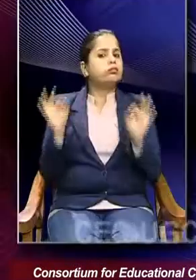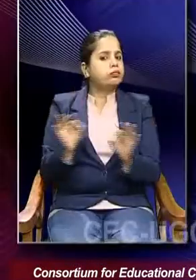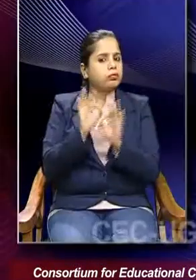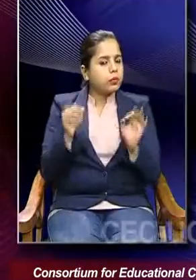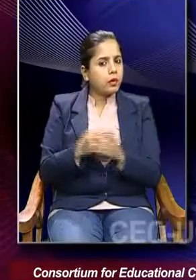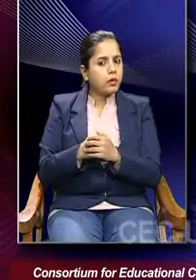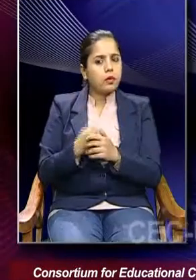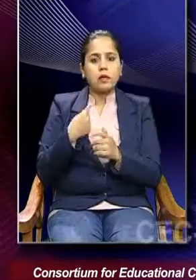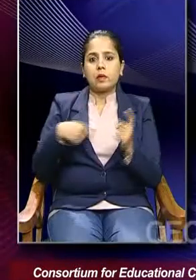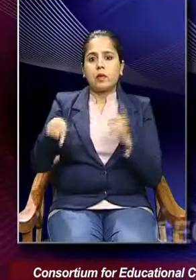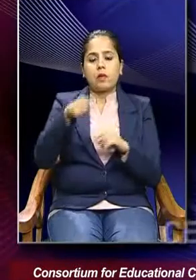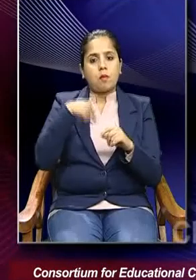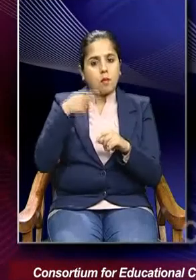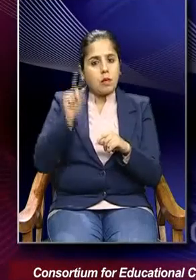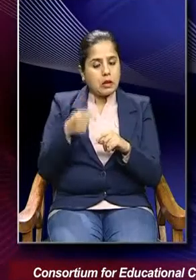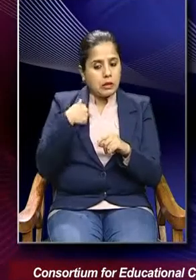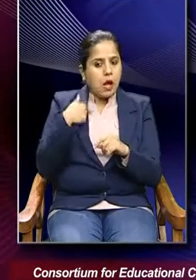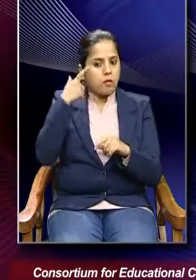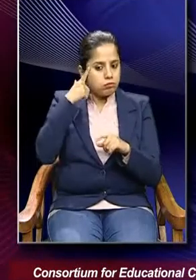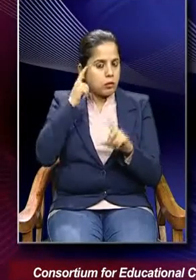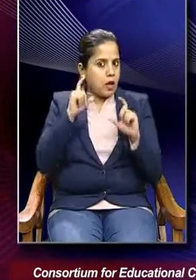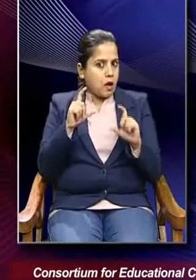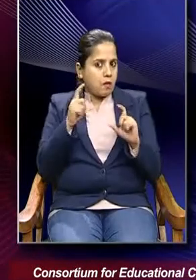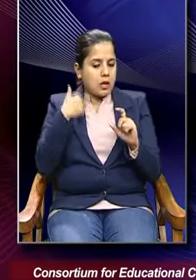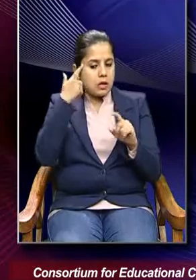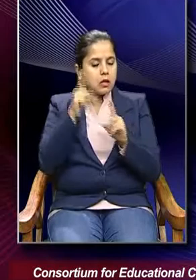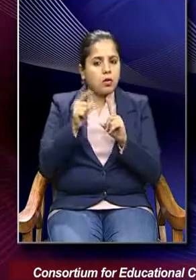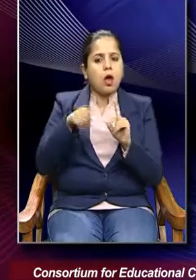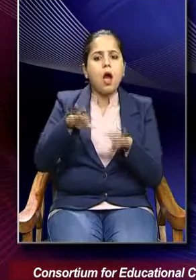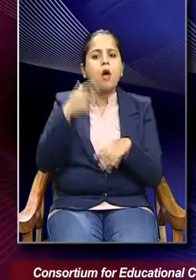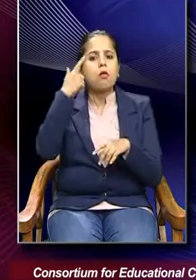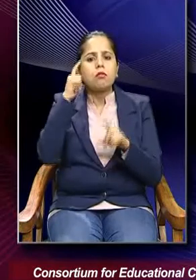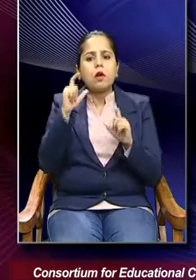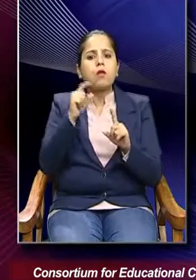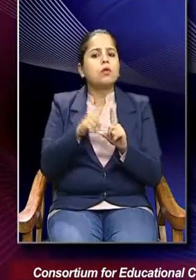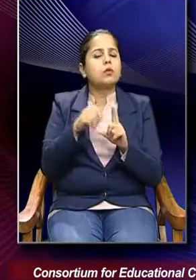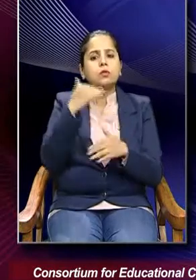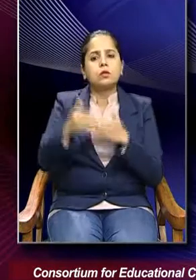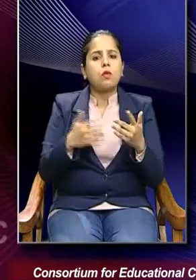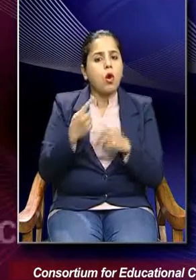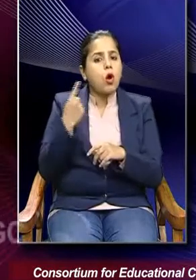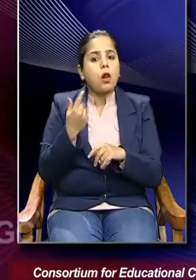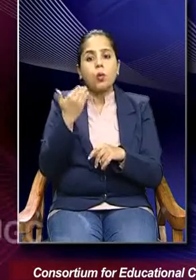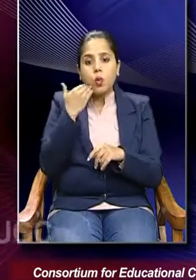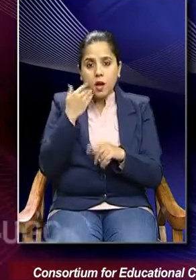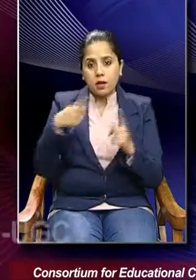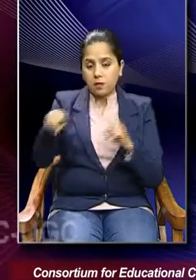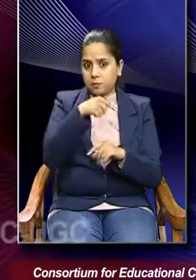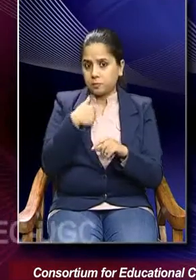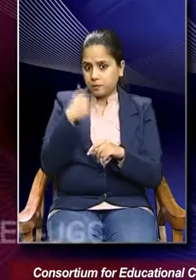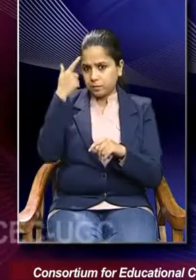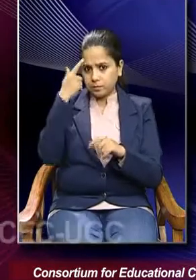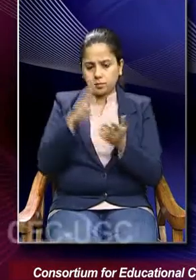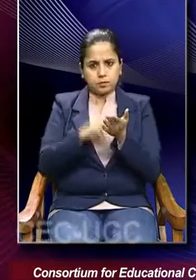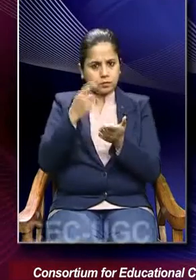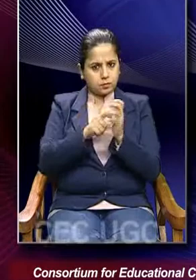we have to be conscious about it. And how do we become conscious about it? Only when we are kind of